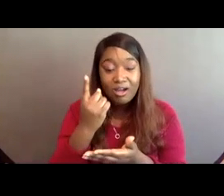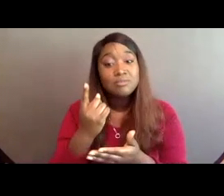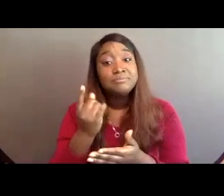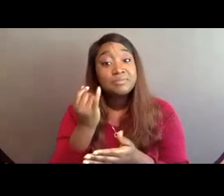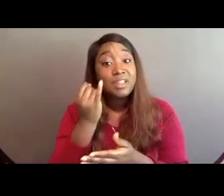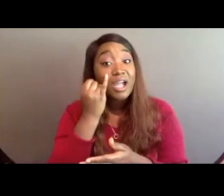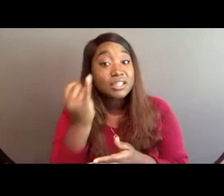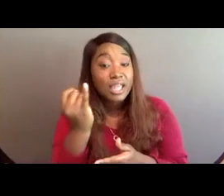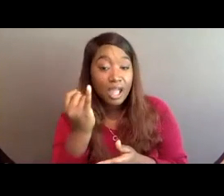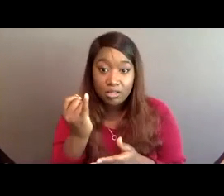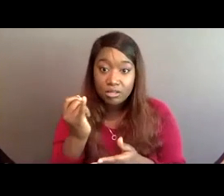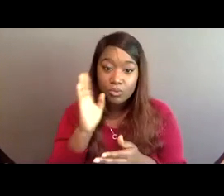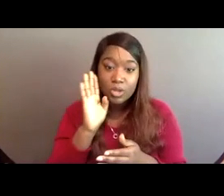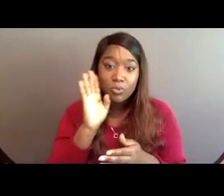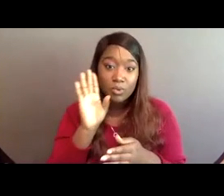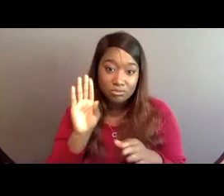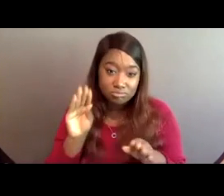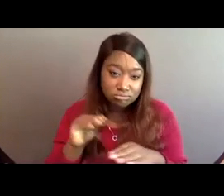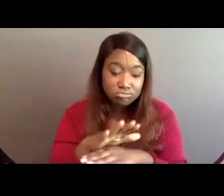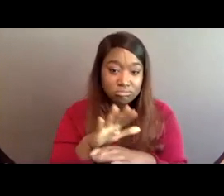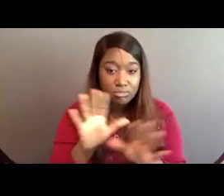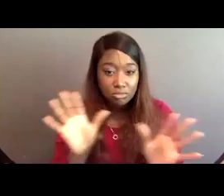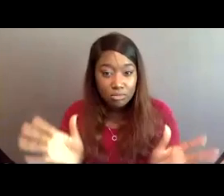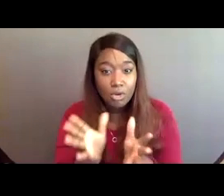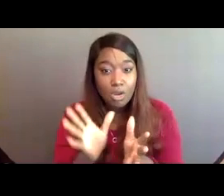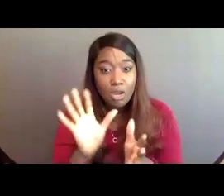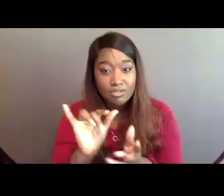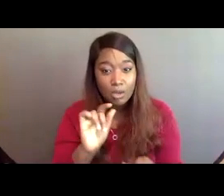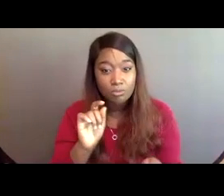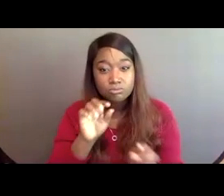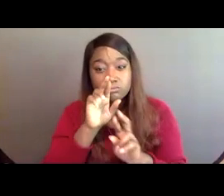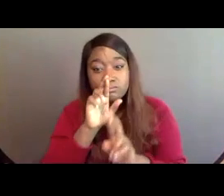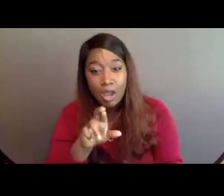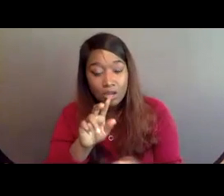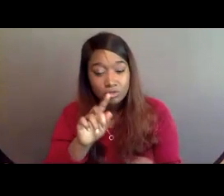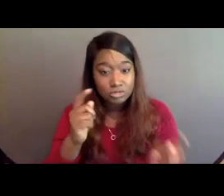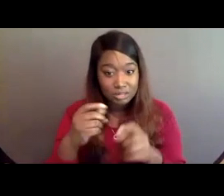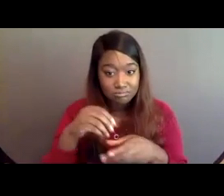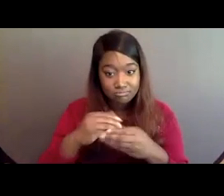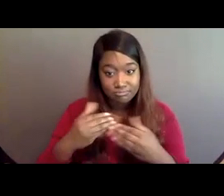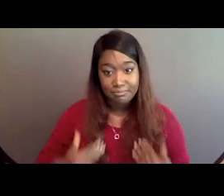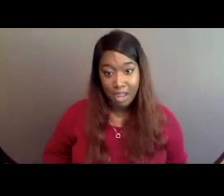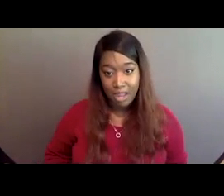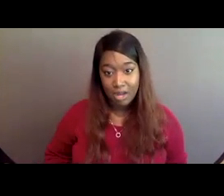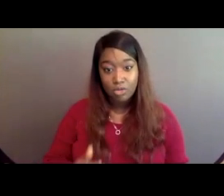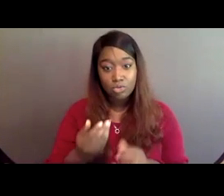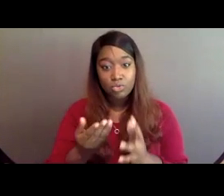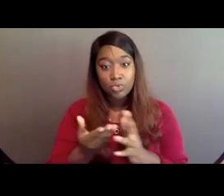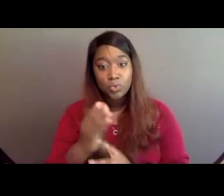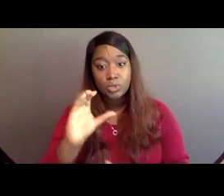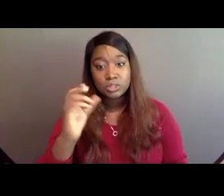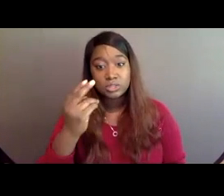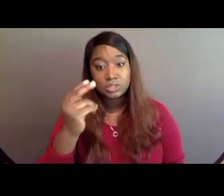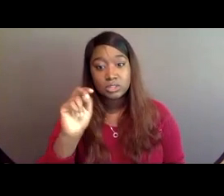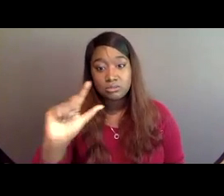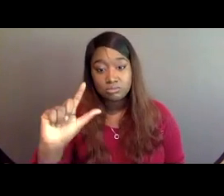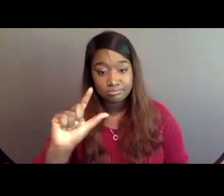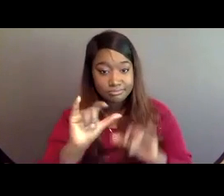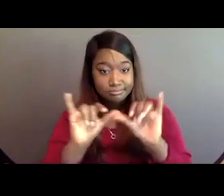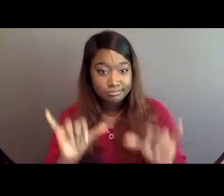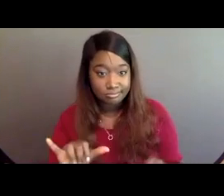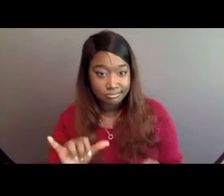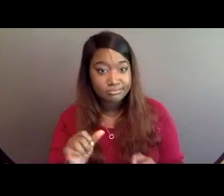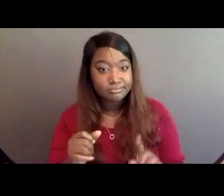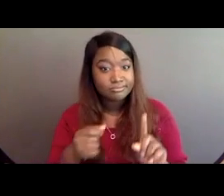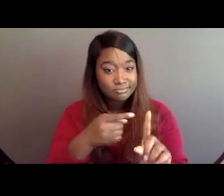or change within the body through the channel system, right? So entails the insertion of needles into